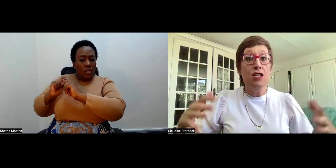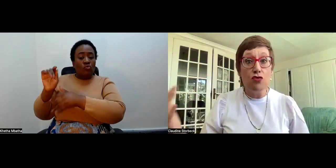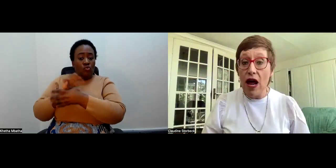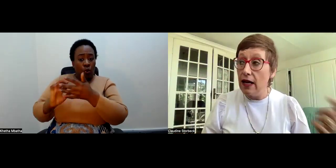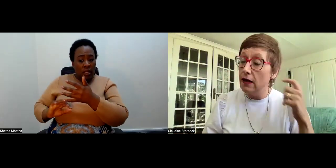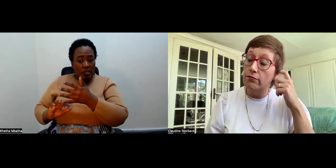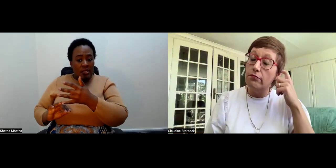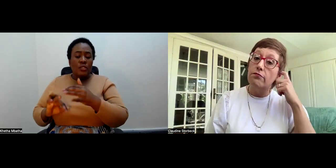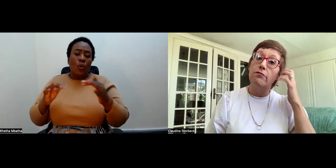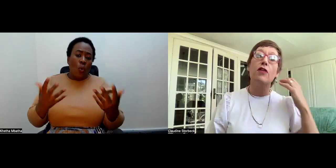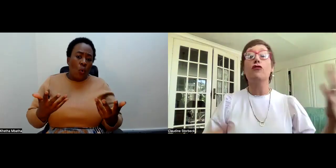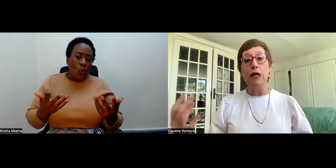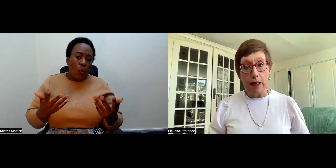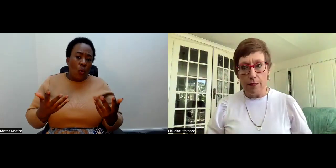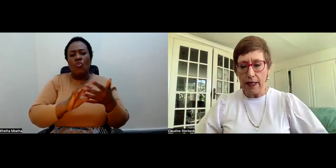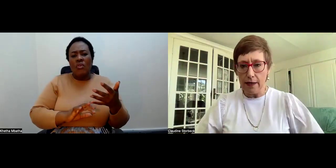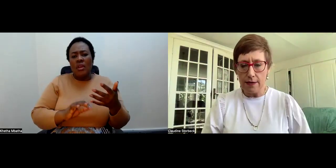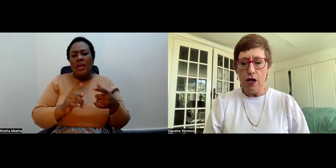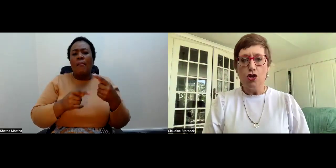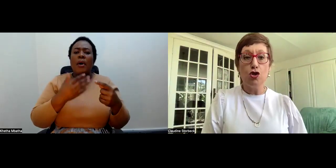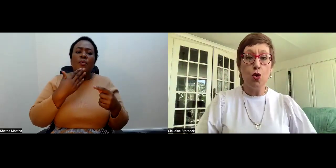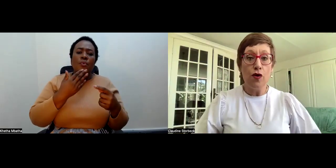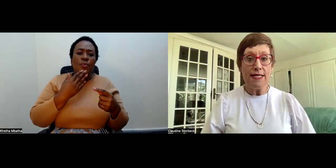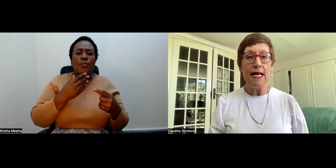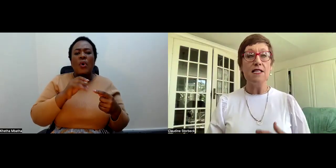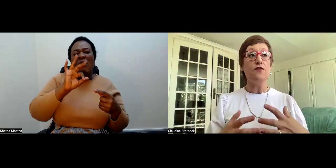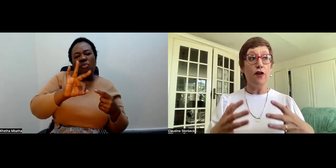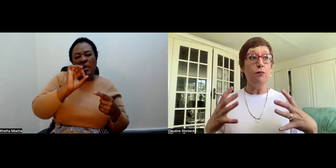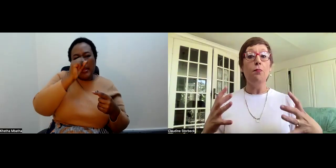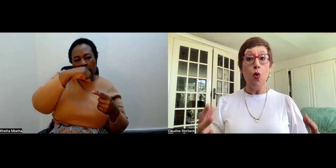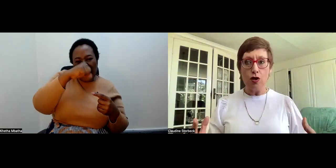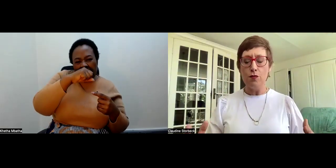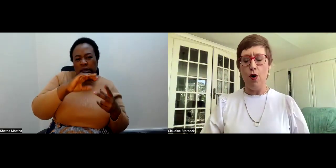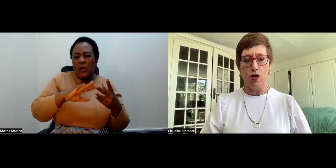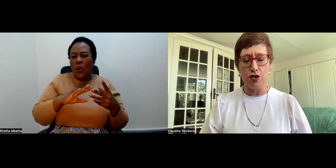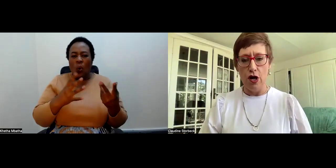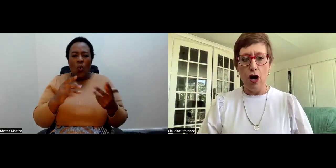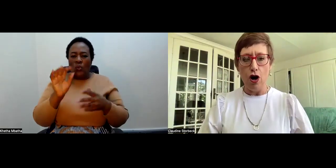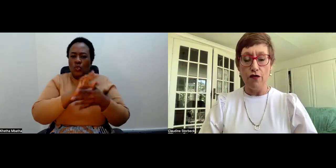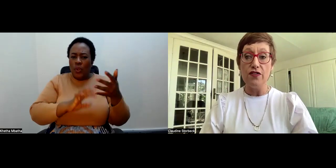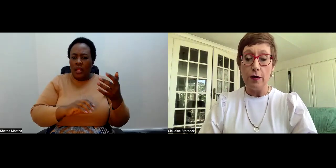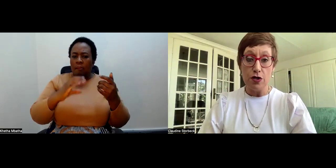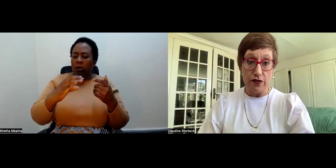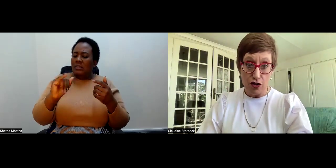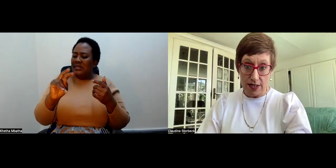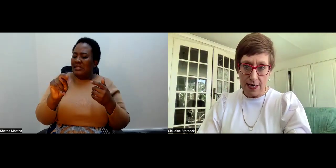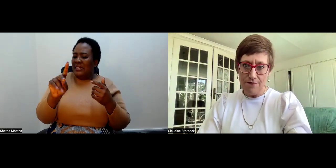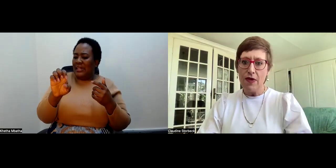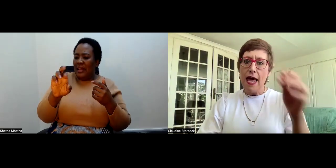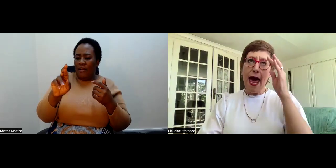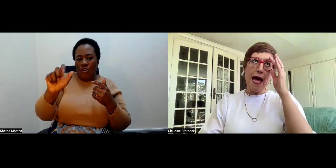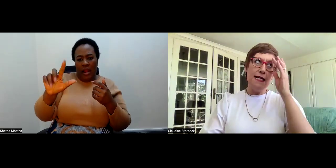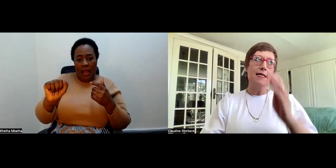of Cinderella, the Three Little Pigs. So storytelling is a very important part of the development of